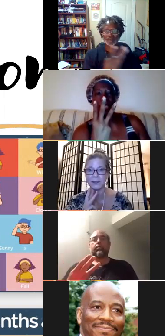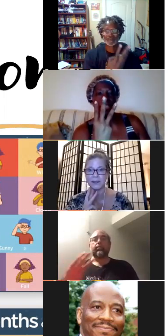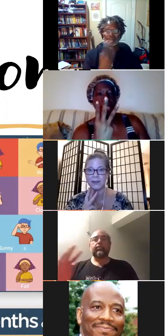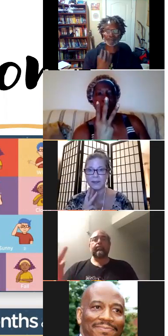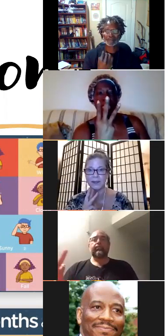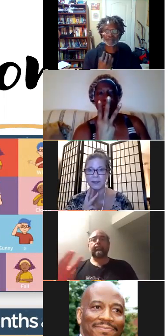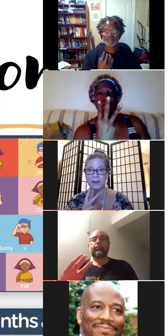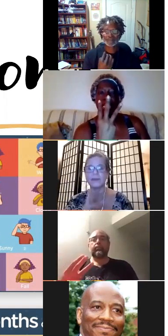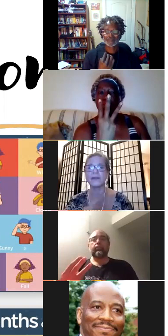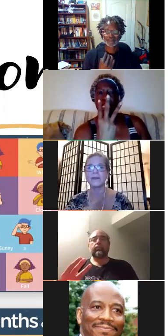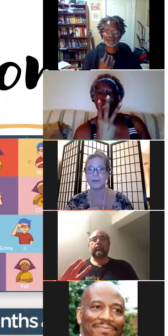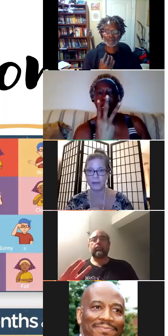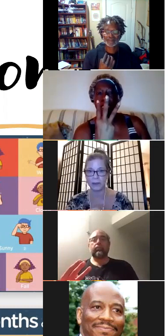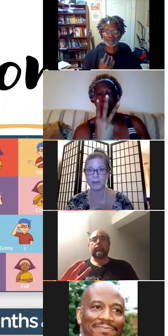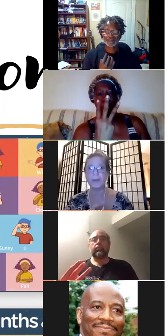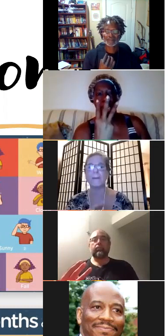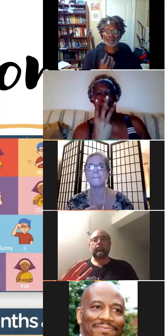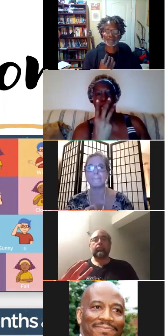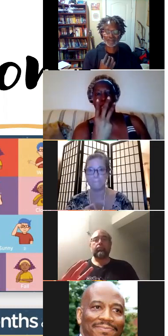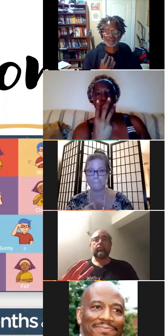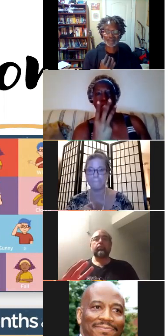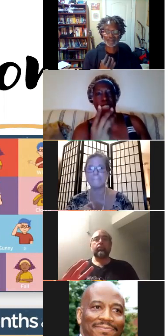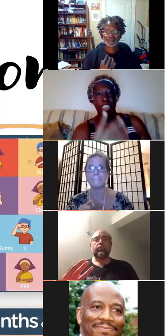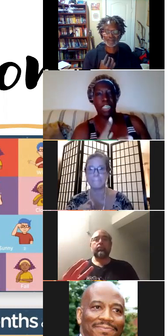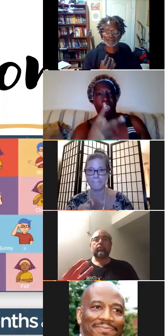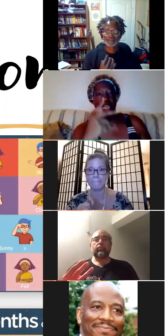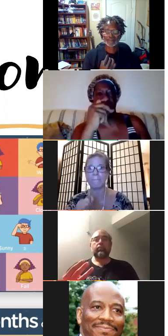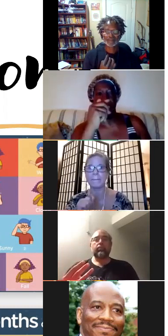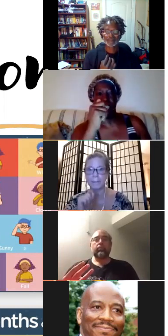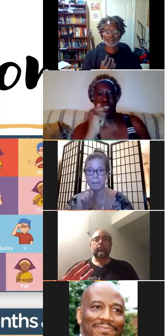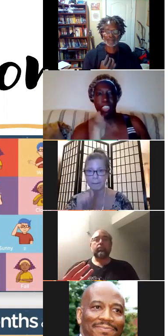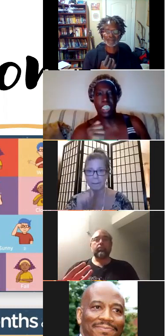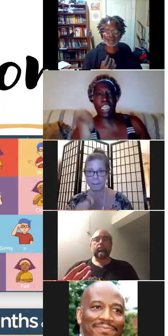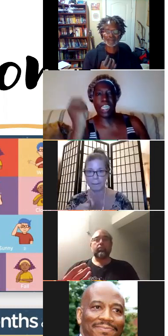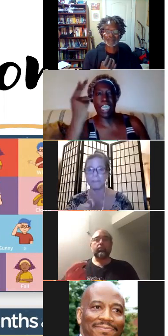Now Thursday begins with the letter T also, right? So you Mm-hmm. would see